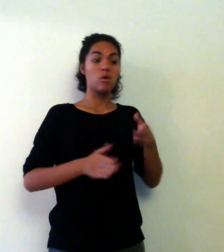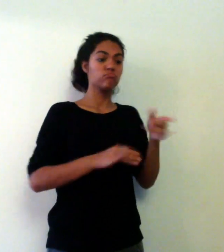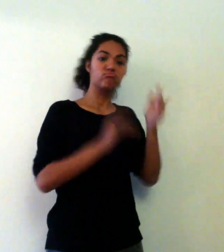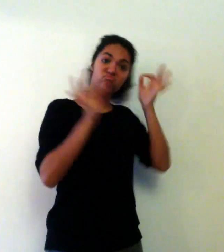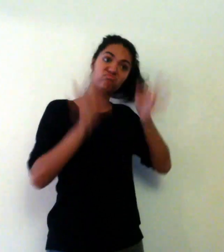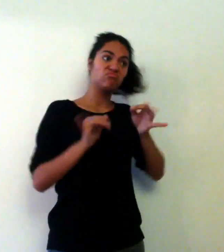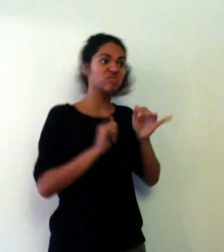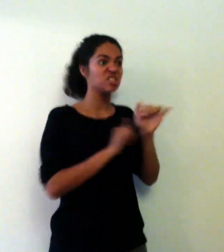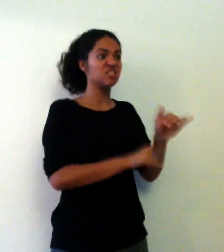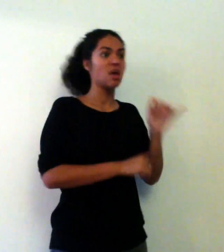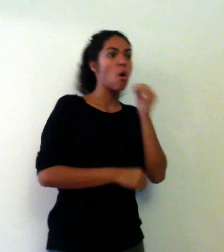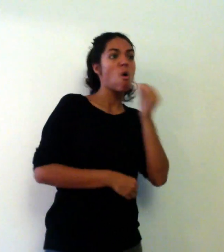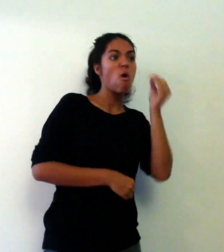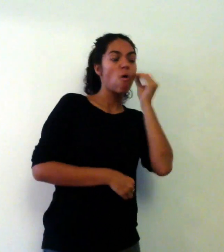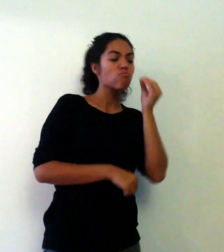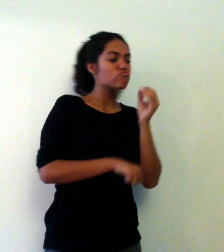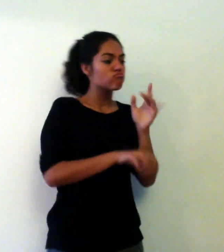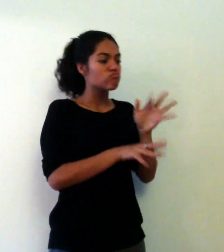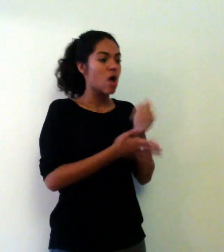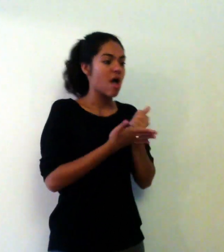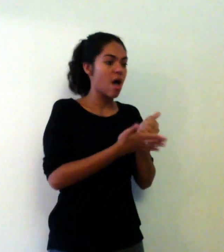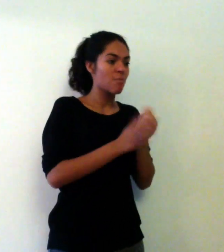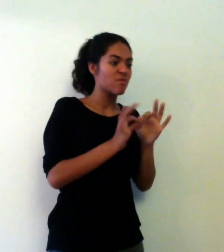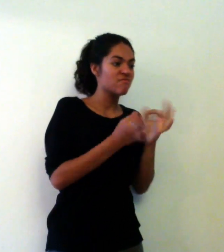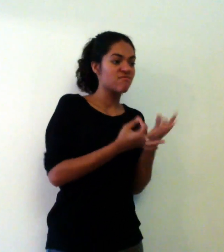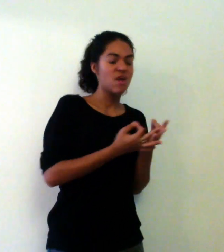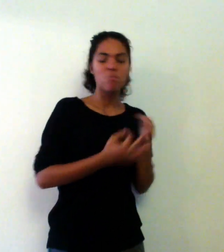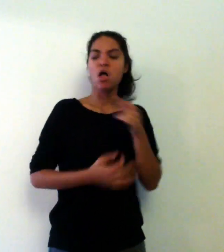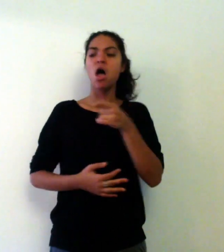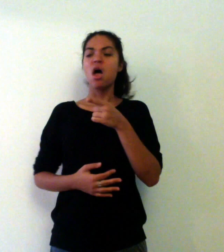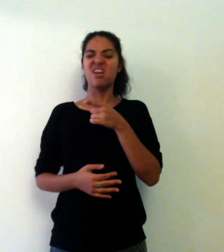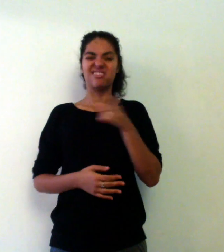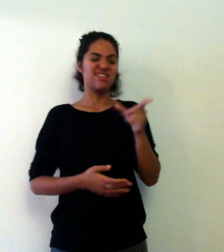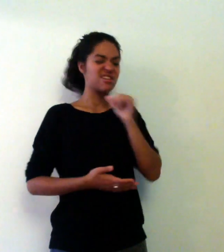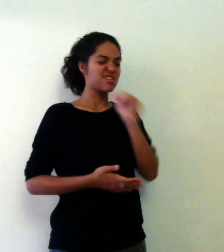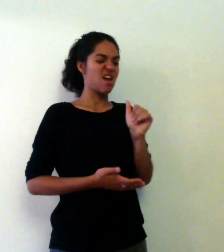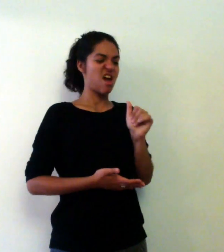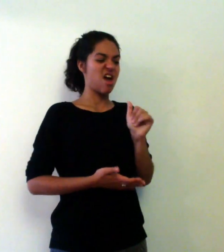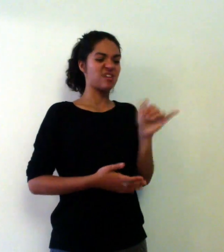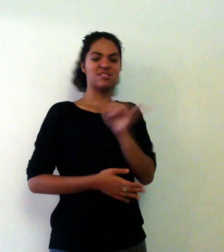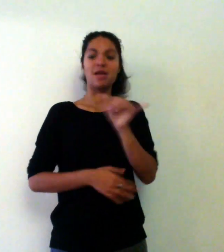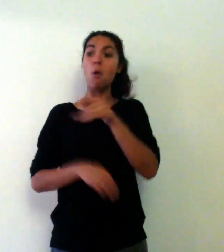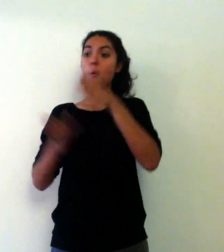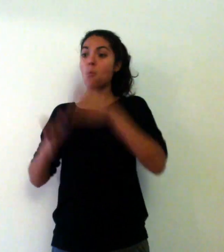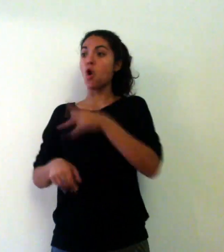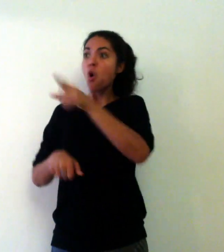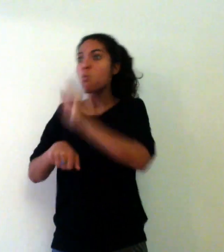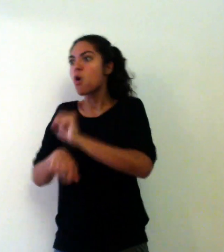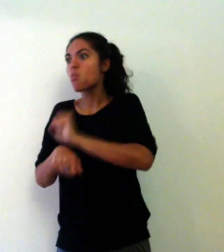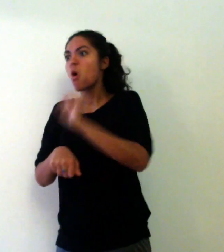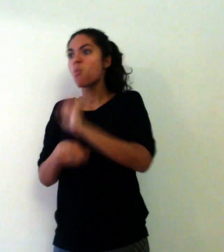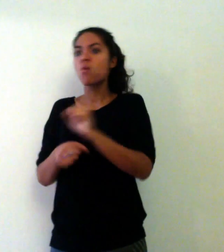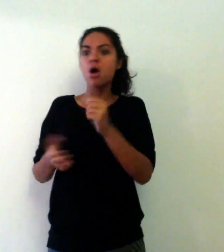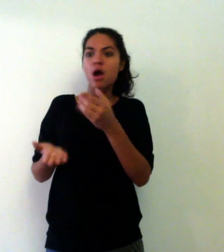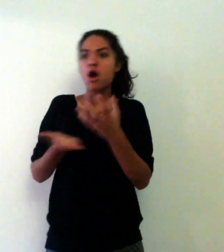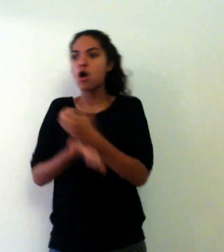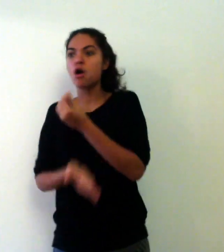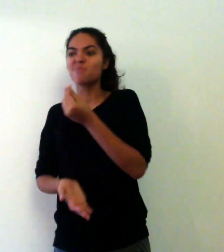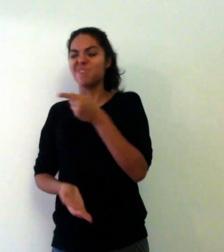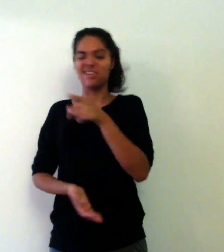citizen. I know it may be a controversial area, but somehow over all the victimization that has taken place over the years, we have gone to